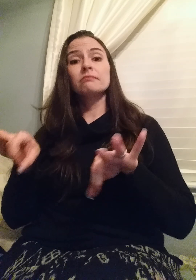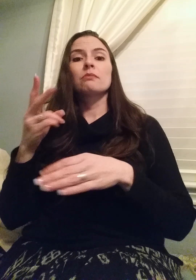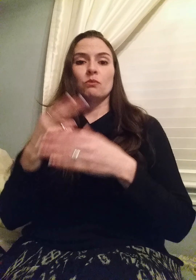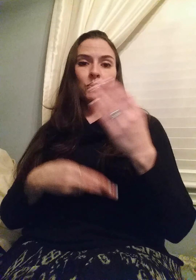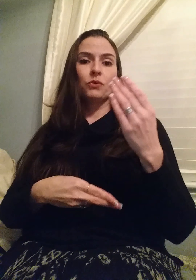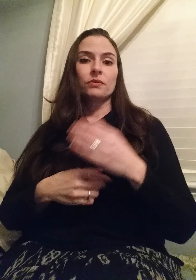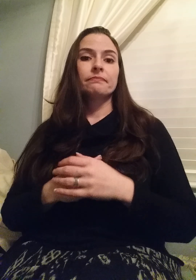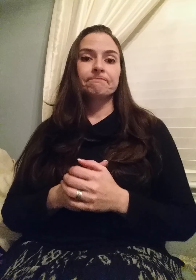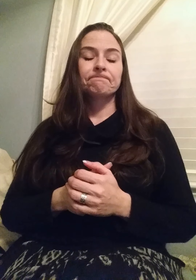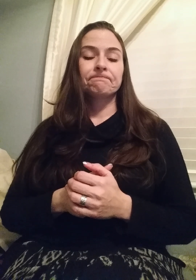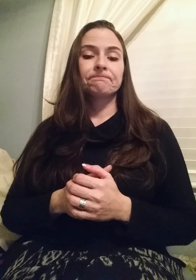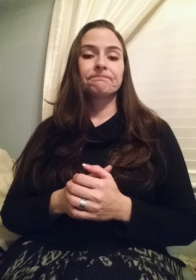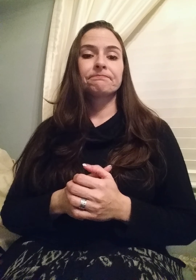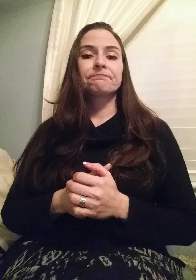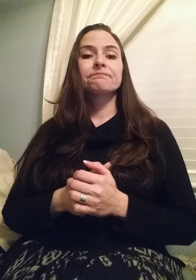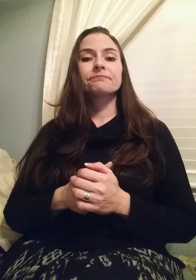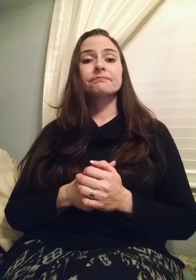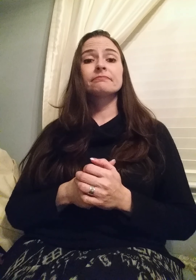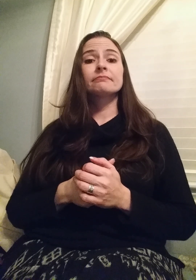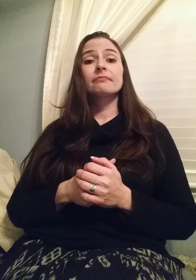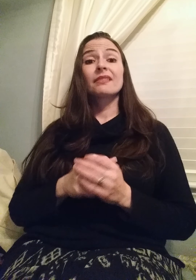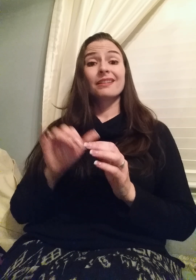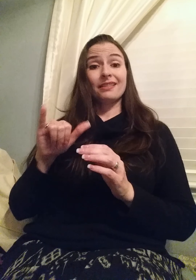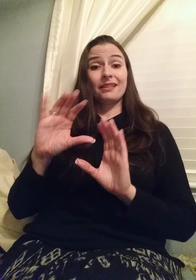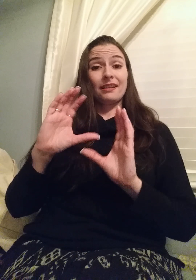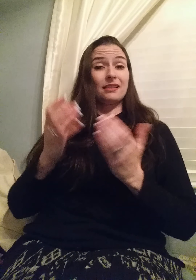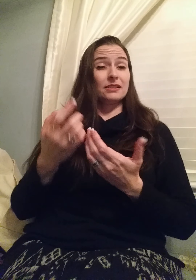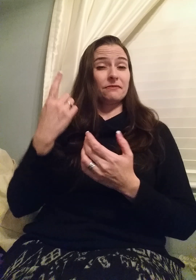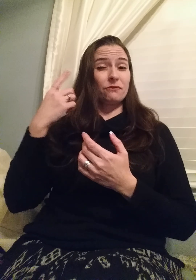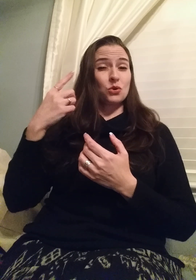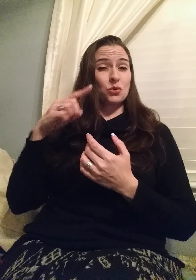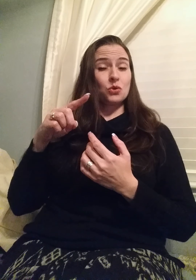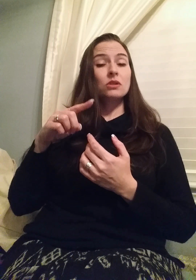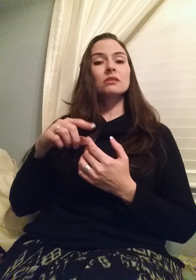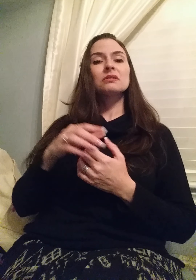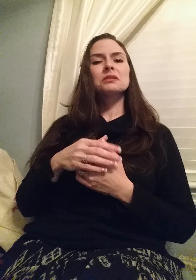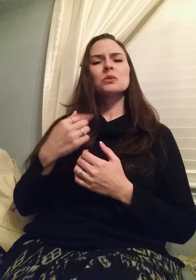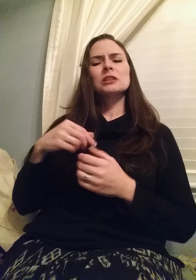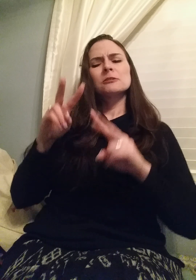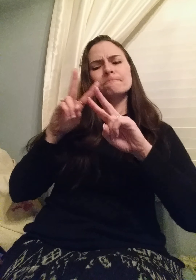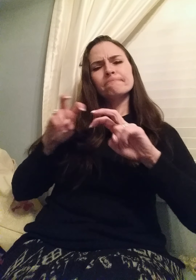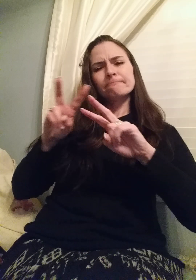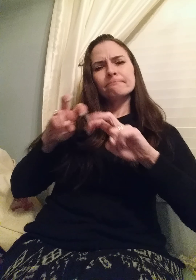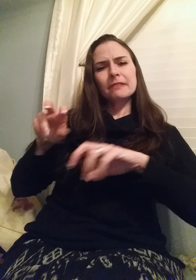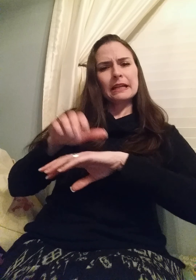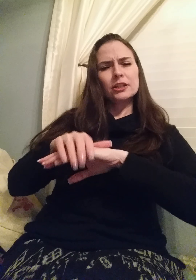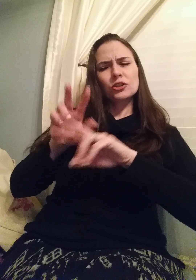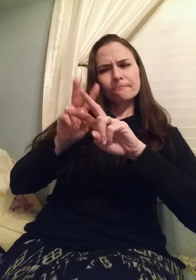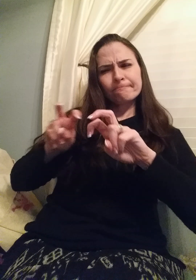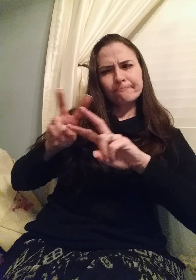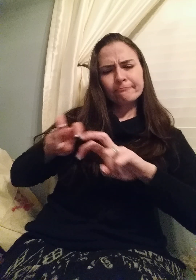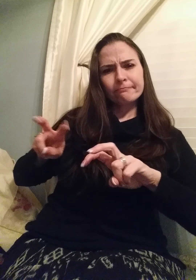This course will take an in-depth look at English as a language. We'll look at Greek and Latin roots,